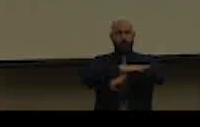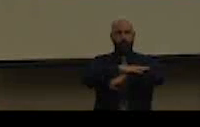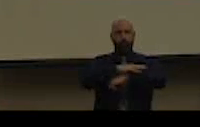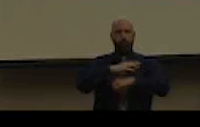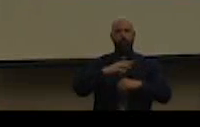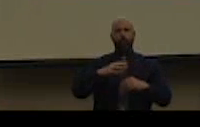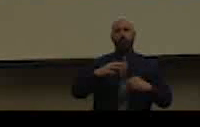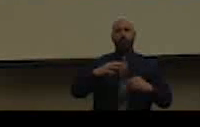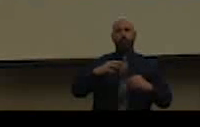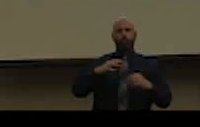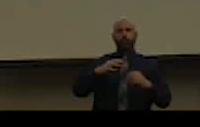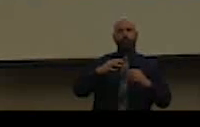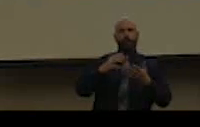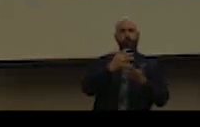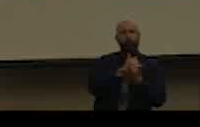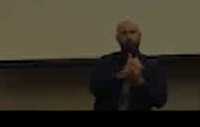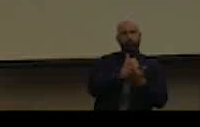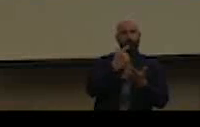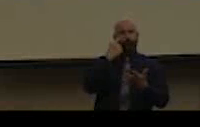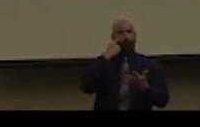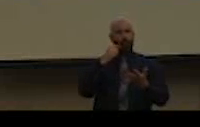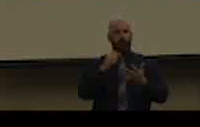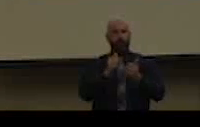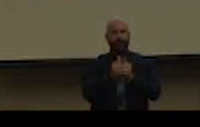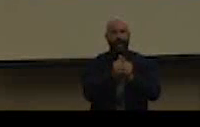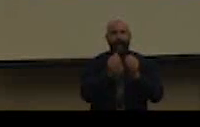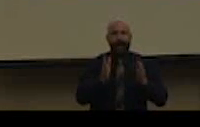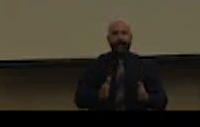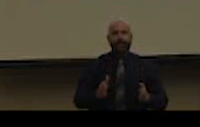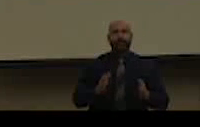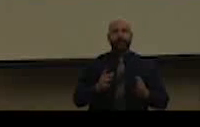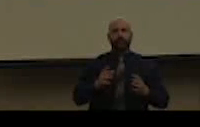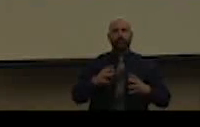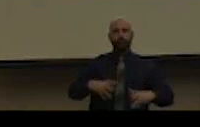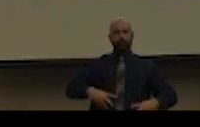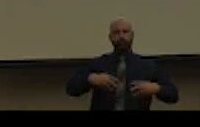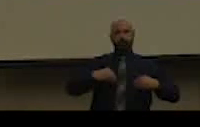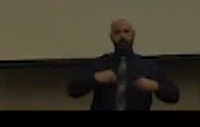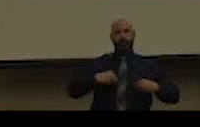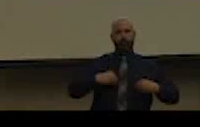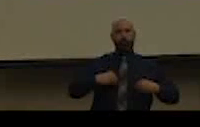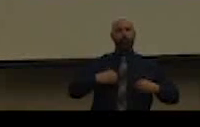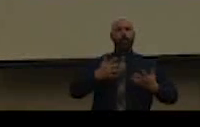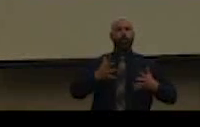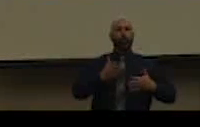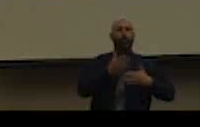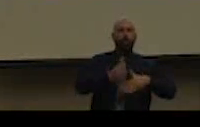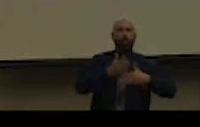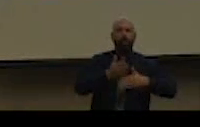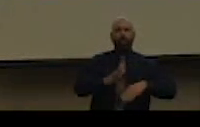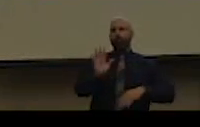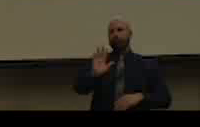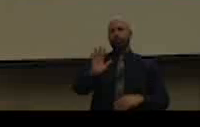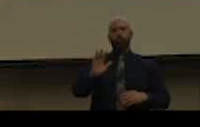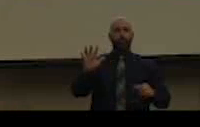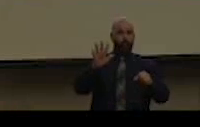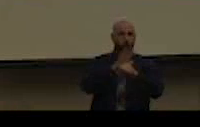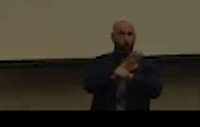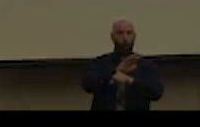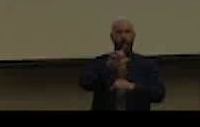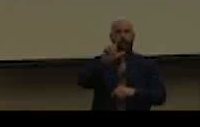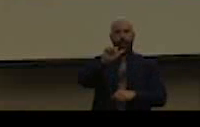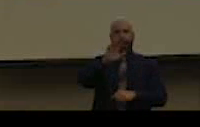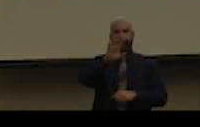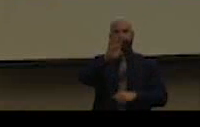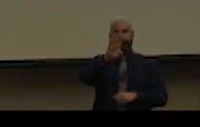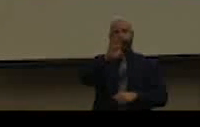parceling things out, but we want them to accept the whole LA Vida 3 plan. And so we worked really hard on that. I